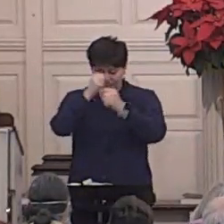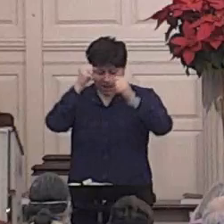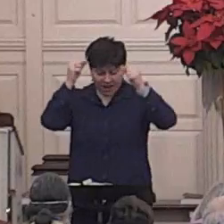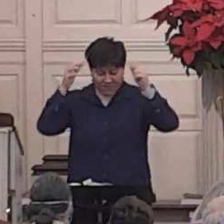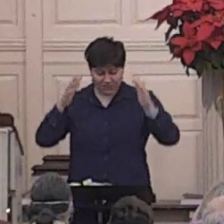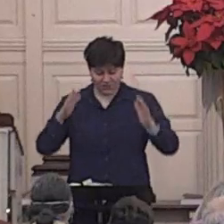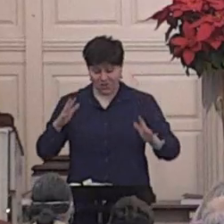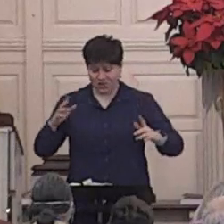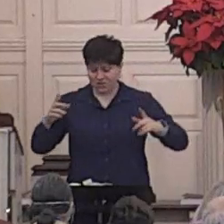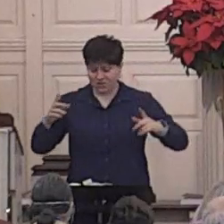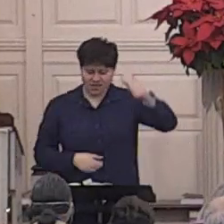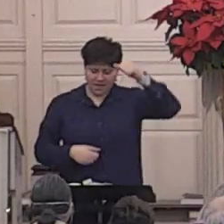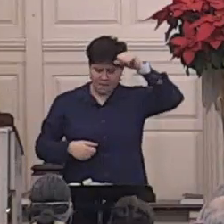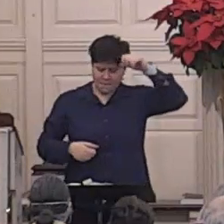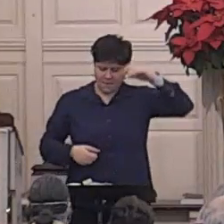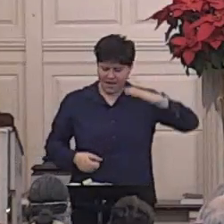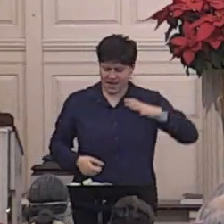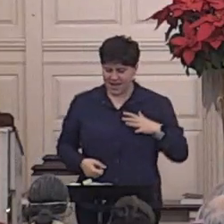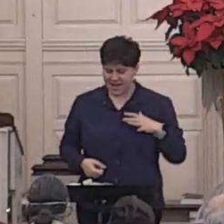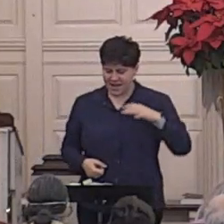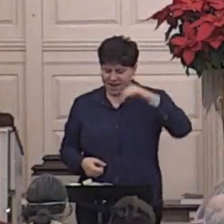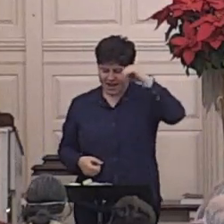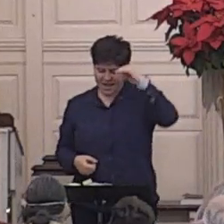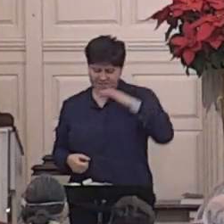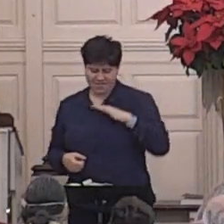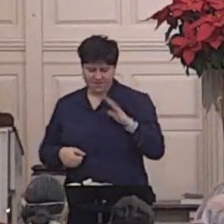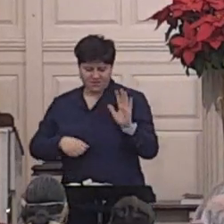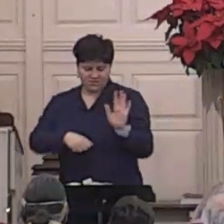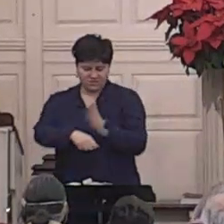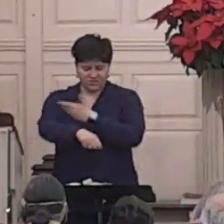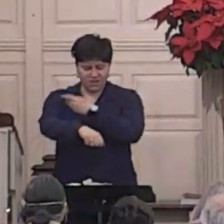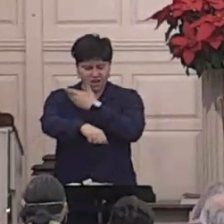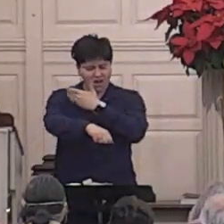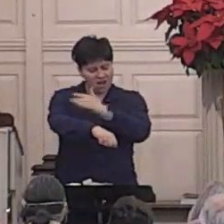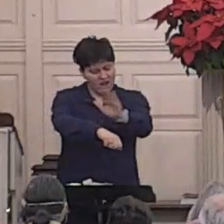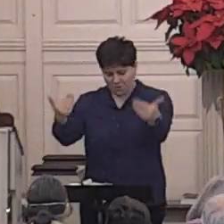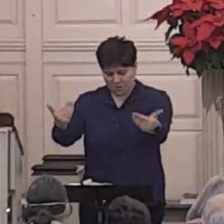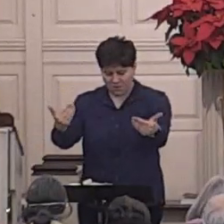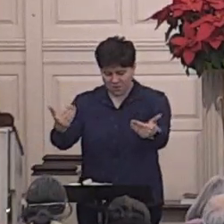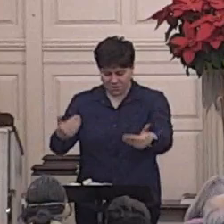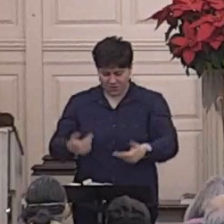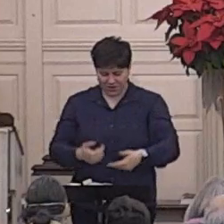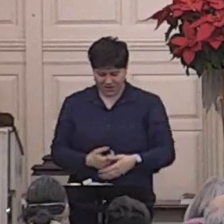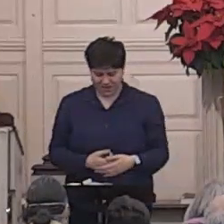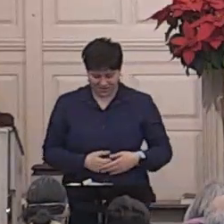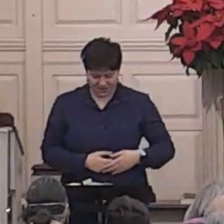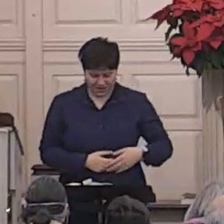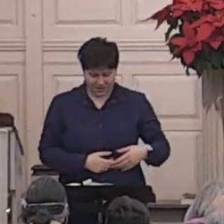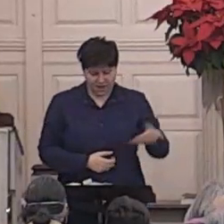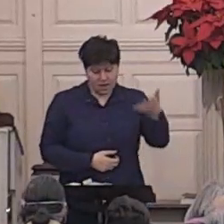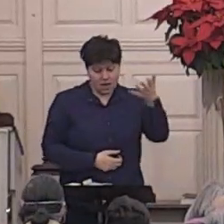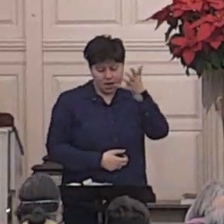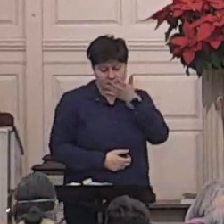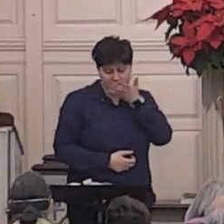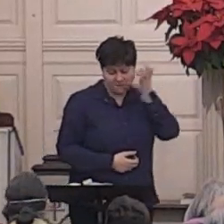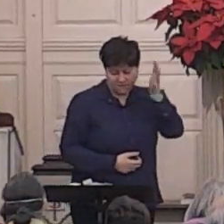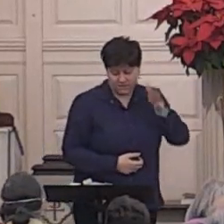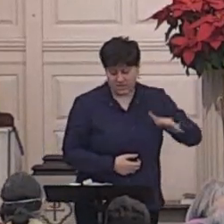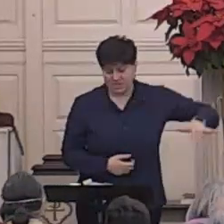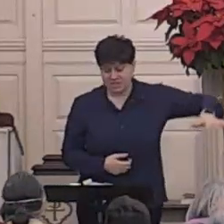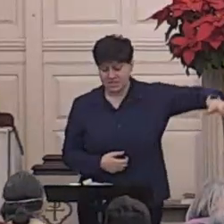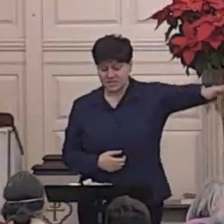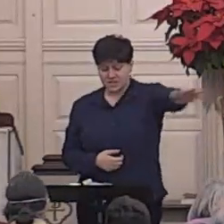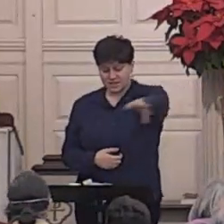Savior reigns. Let men their songs employ. While